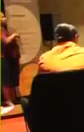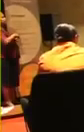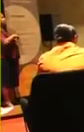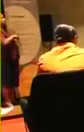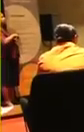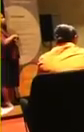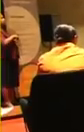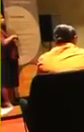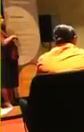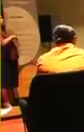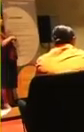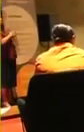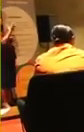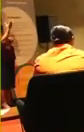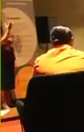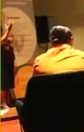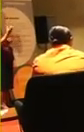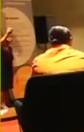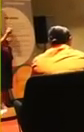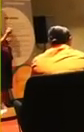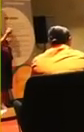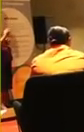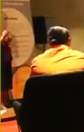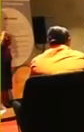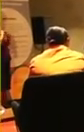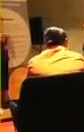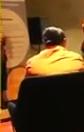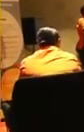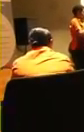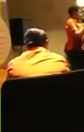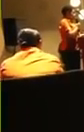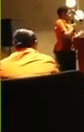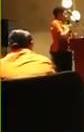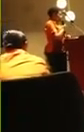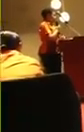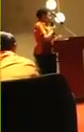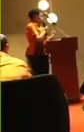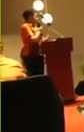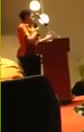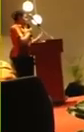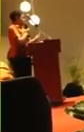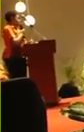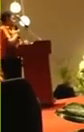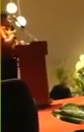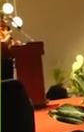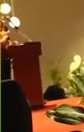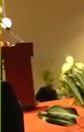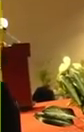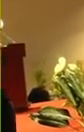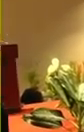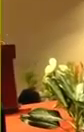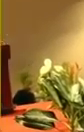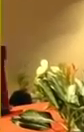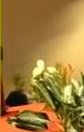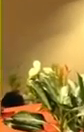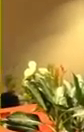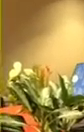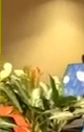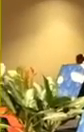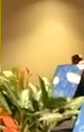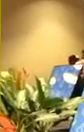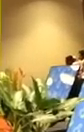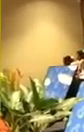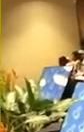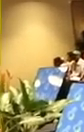outside and have, again, we've brought afternoon tea forward so you can also have lunch with us. And when